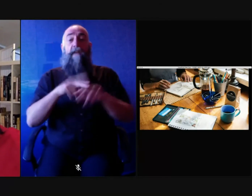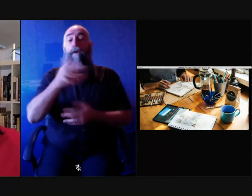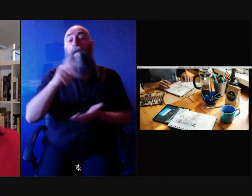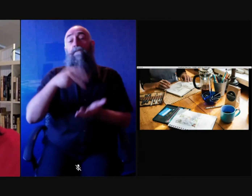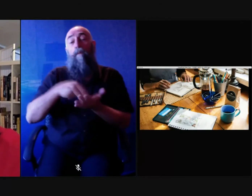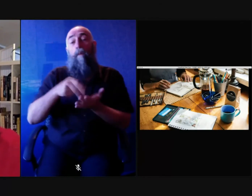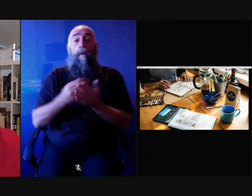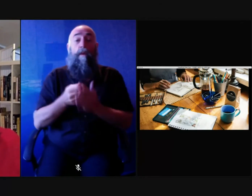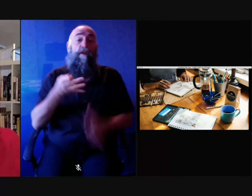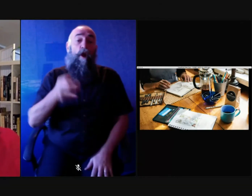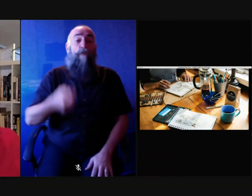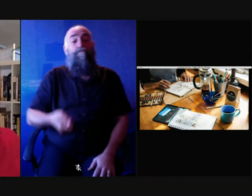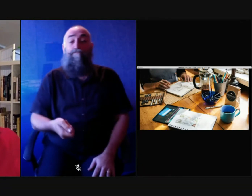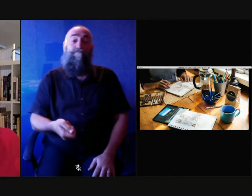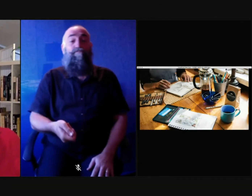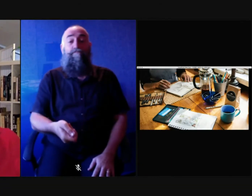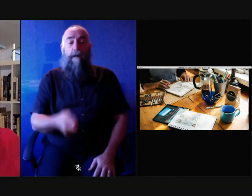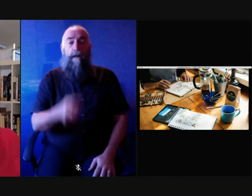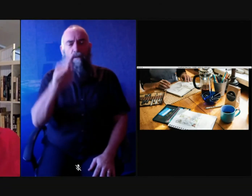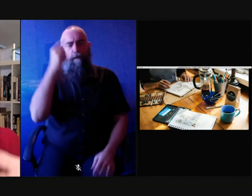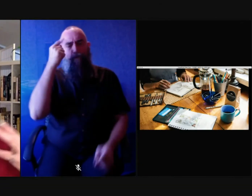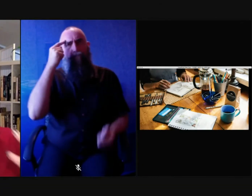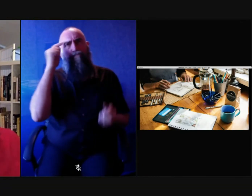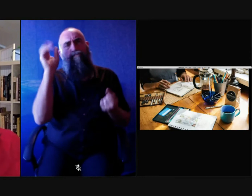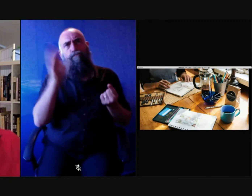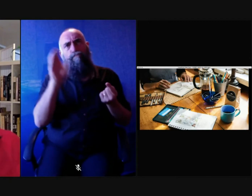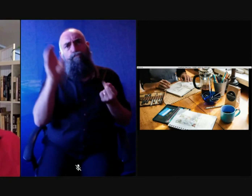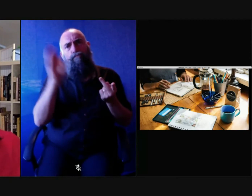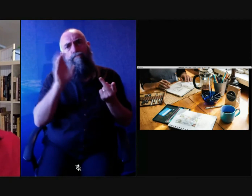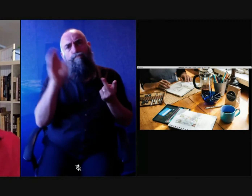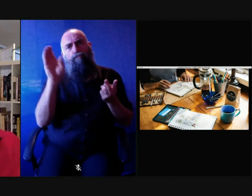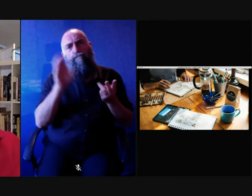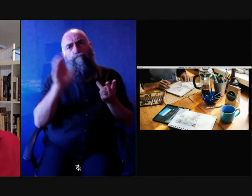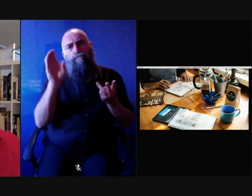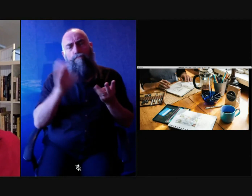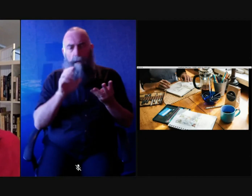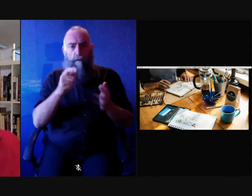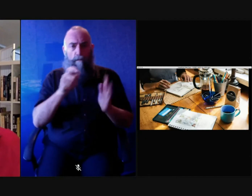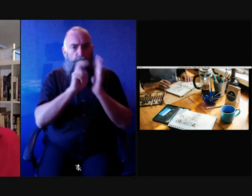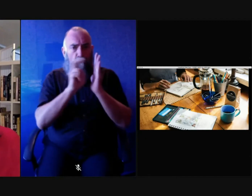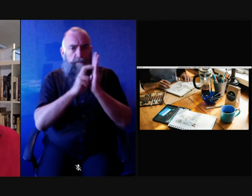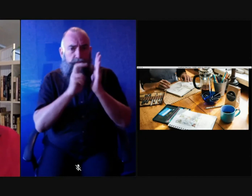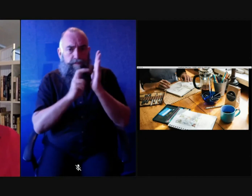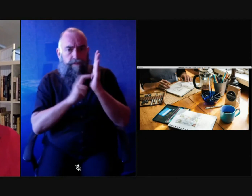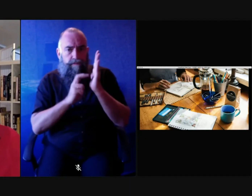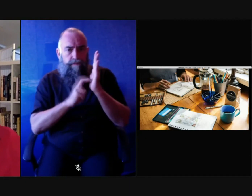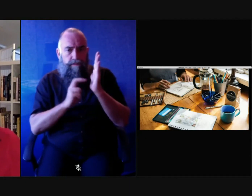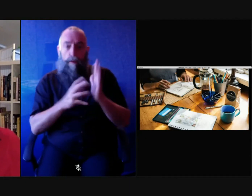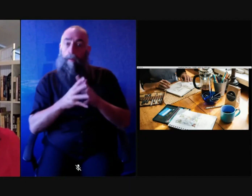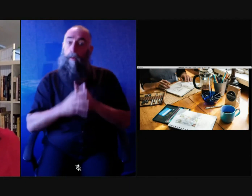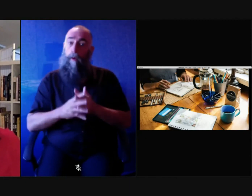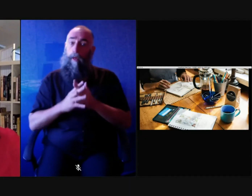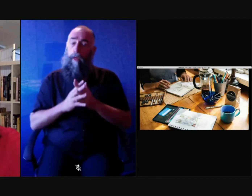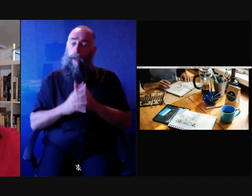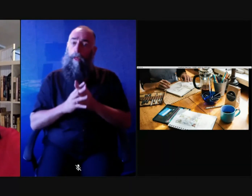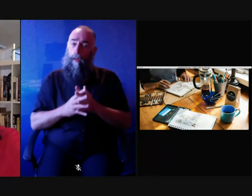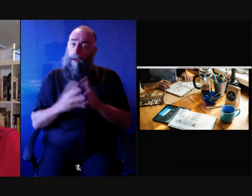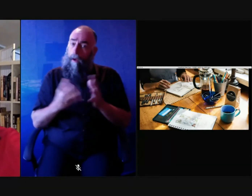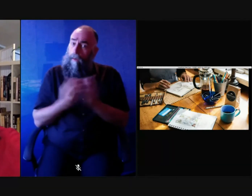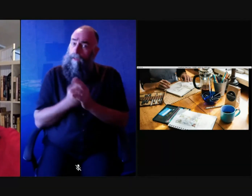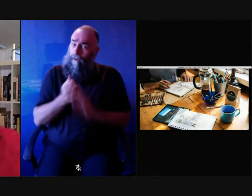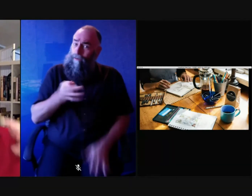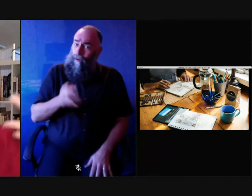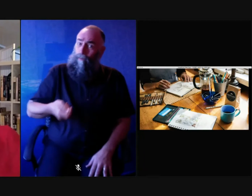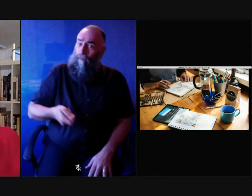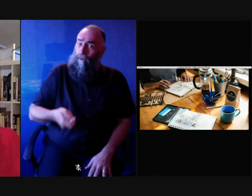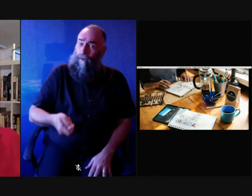walk? Then take the dog for a walk. Write down those ideas when you're doing it. And again, I don't mean to sound condescending.